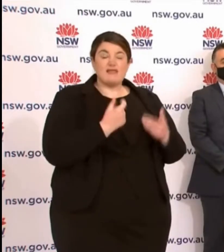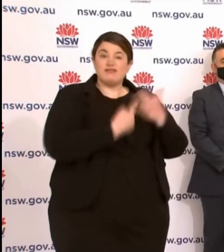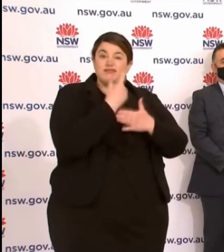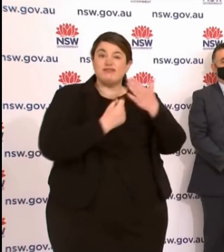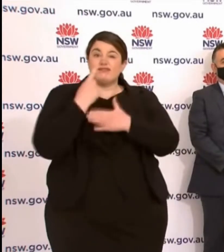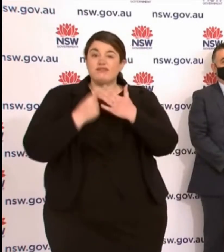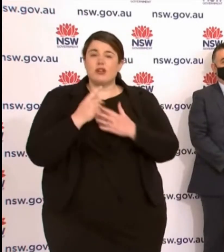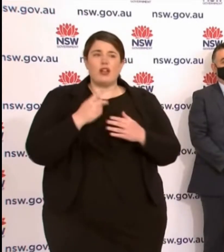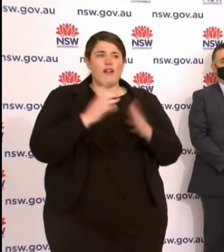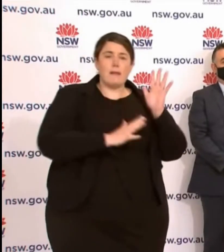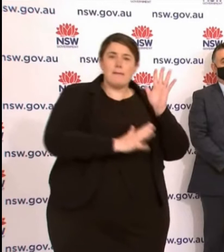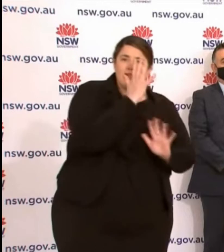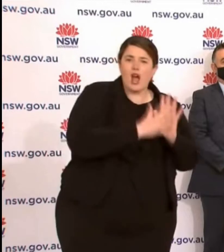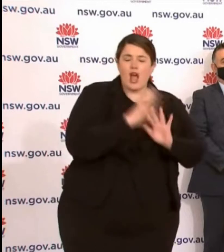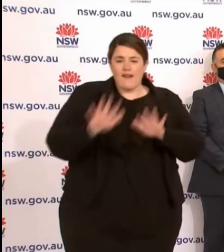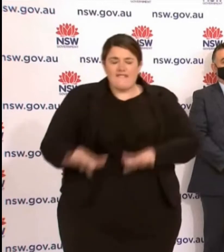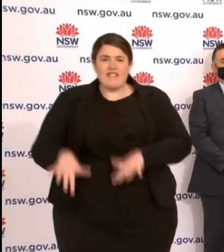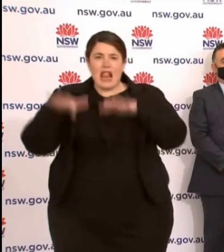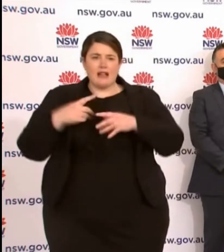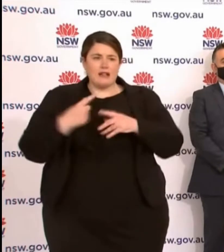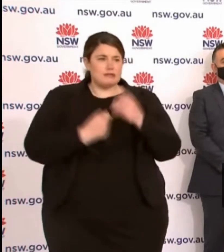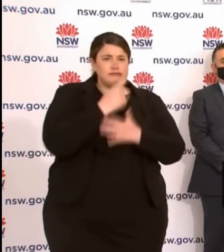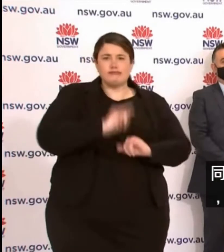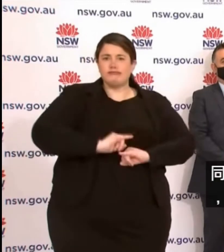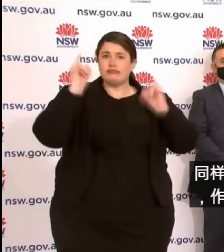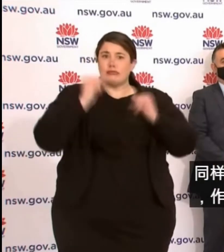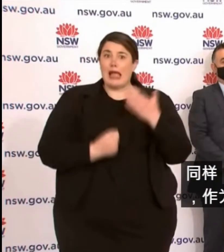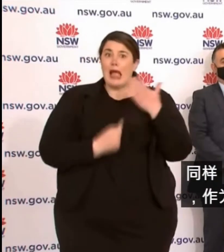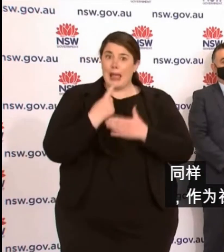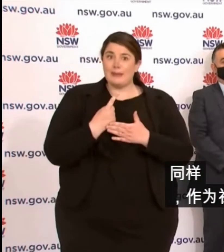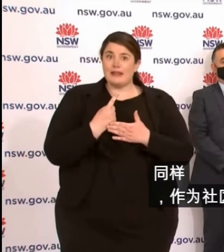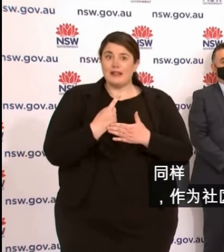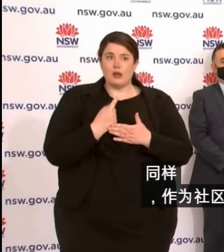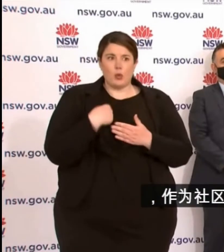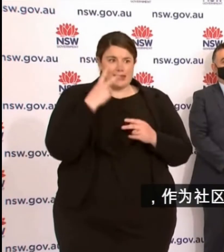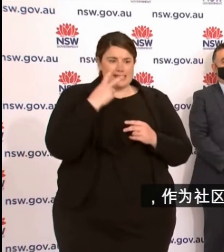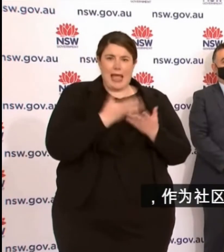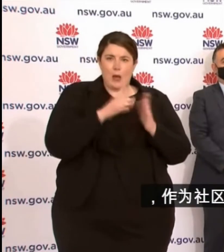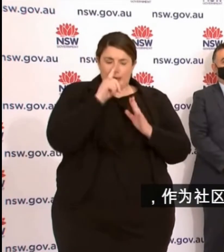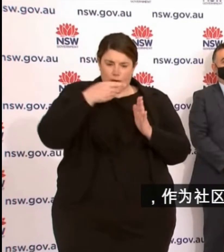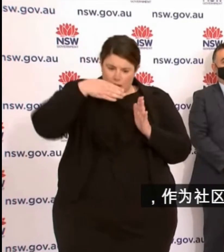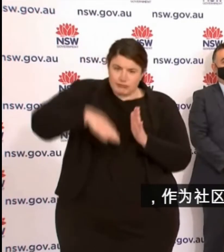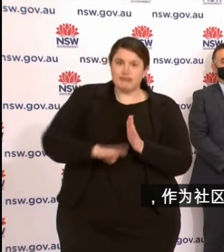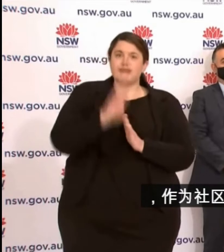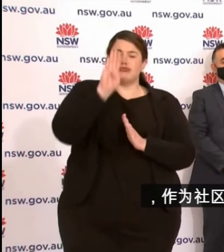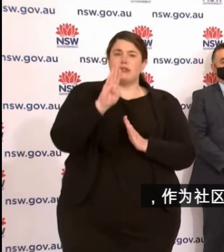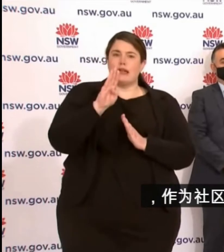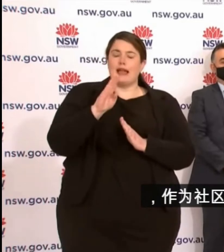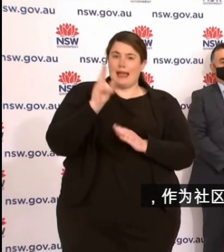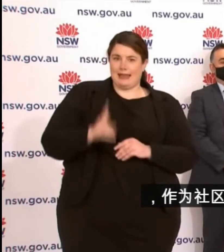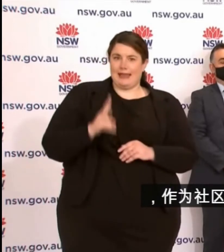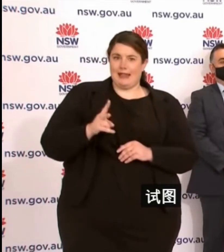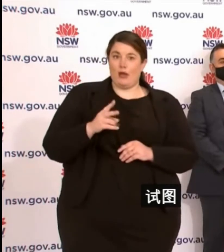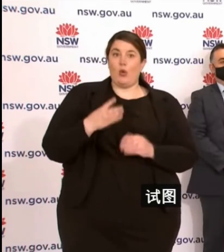the last few decades. And again, the key principles in terms of recovery as a community are